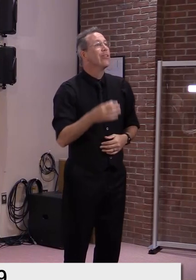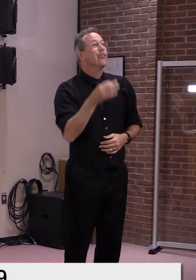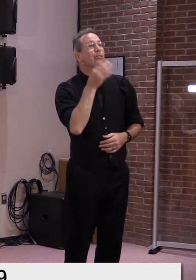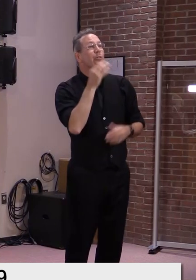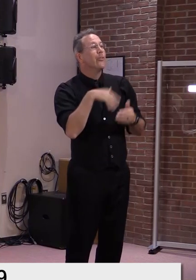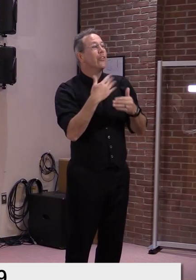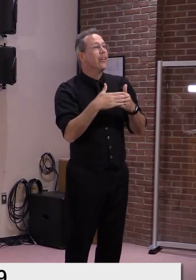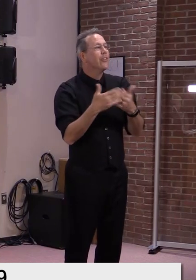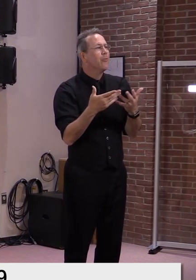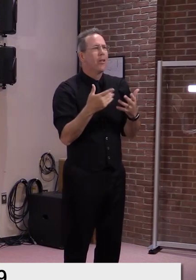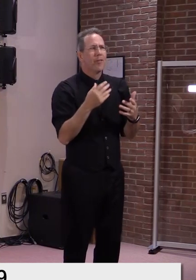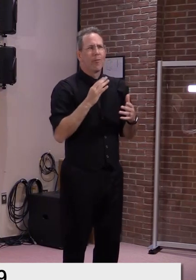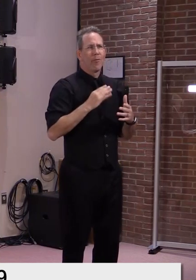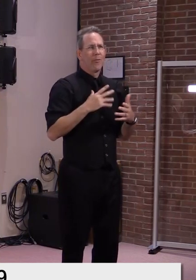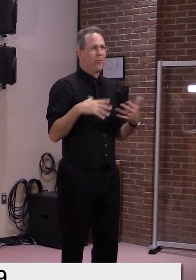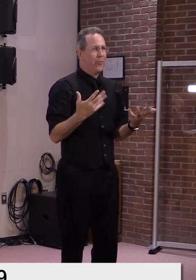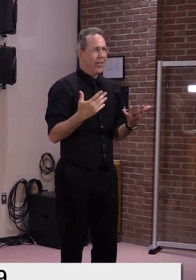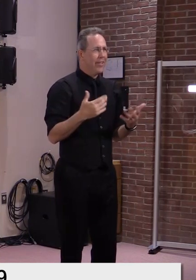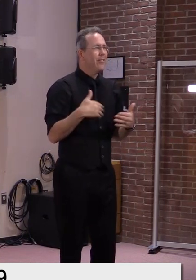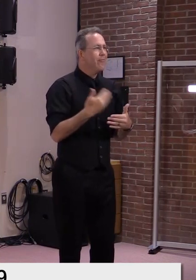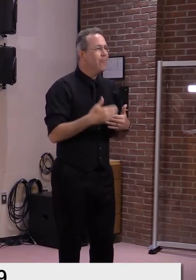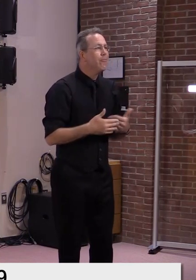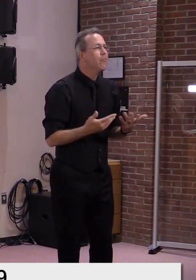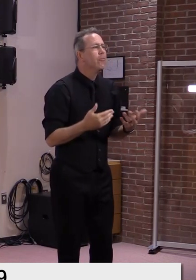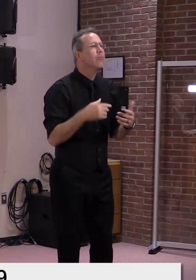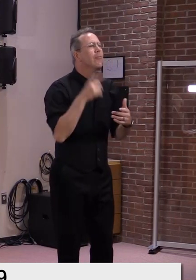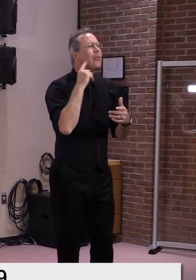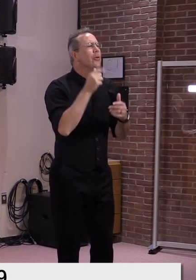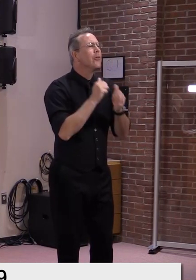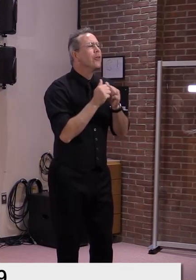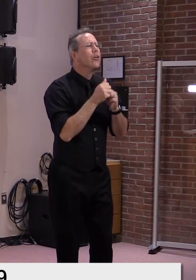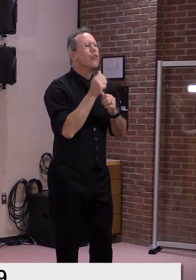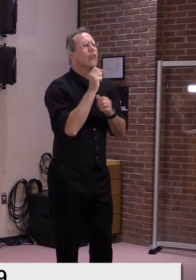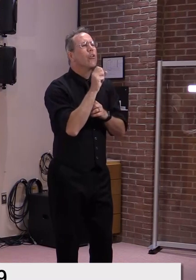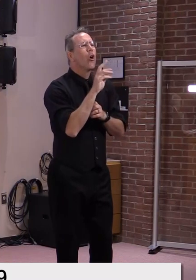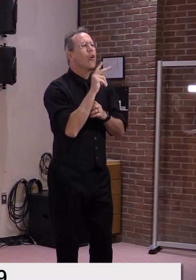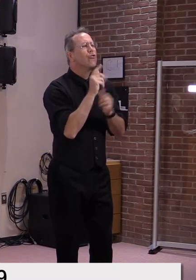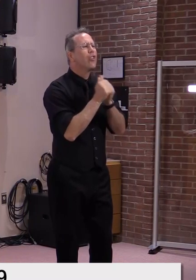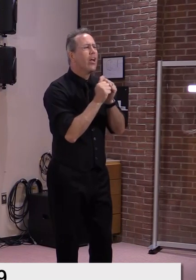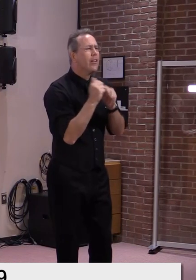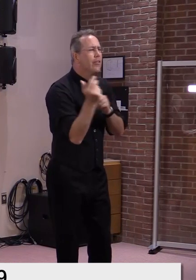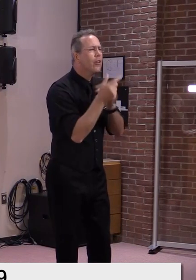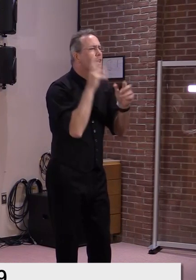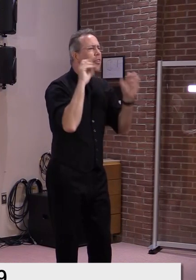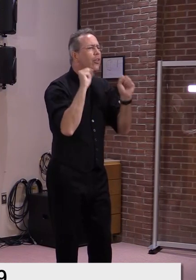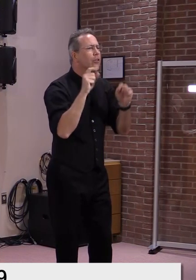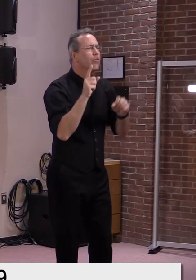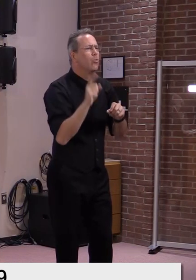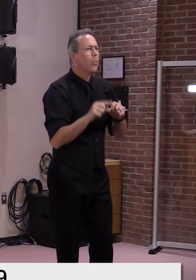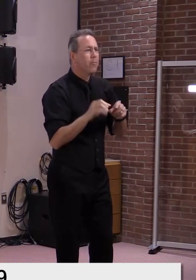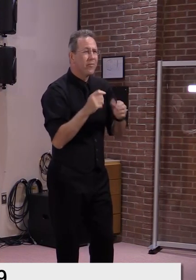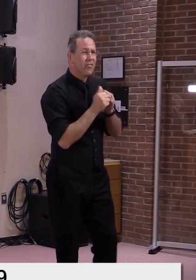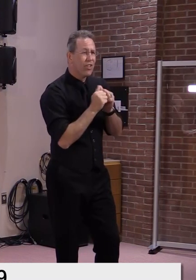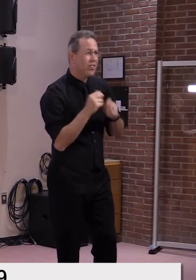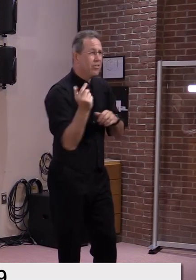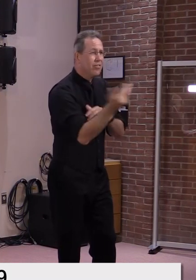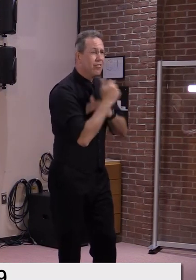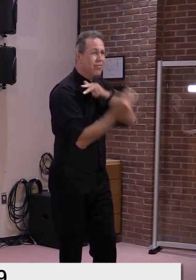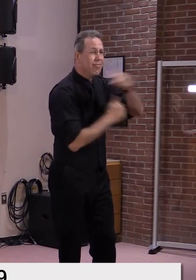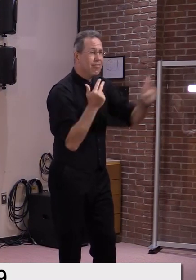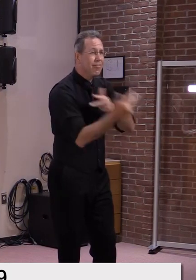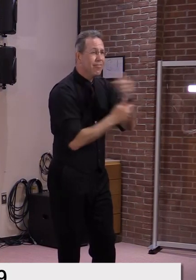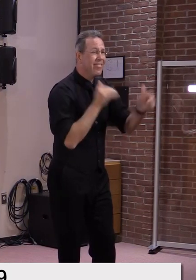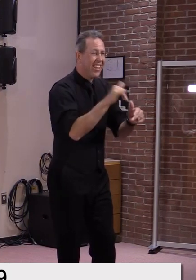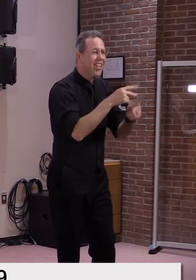events planned, including one at Thunder Road on May 30th and at many of our state parks on